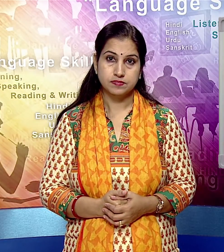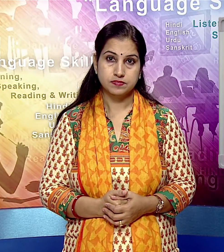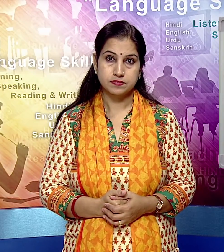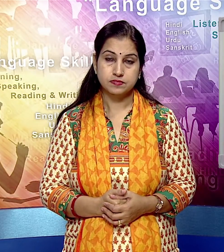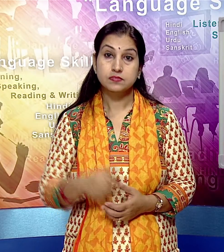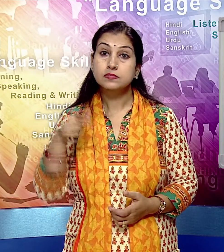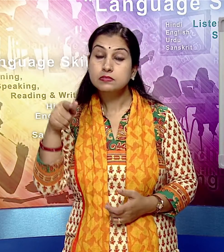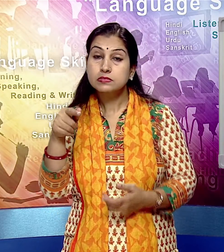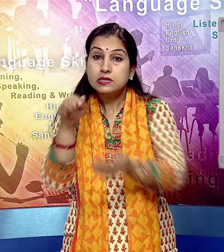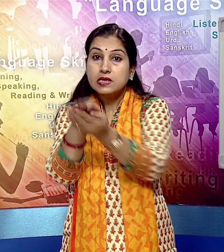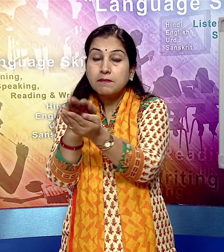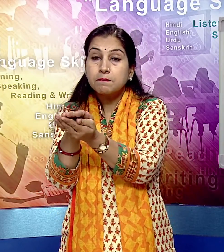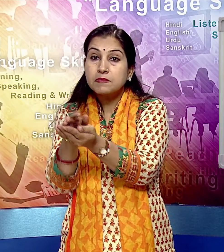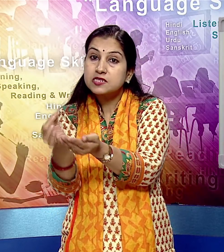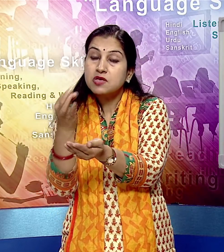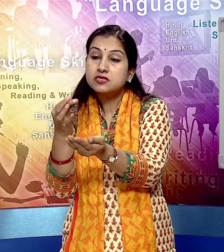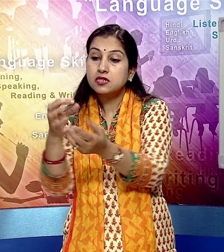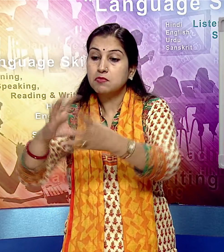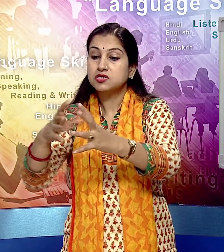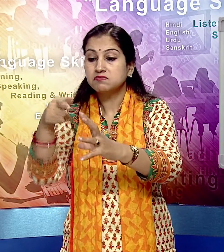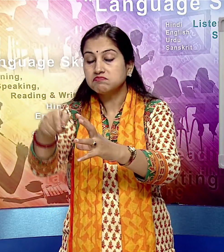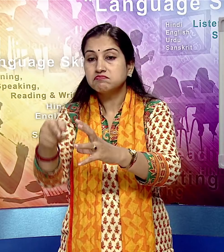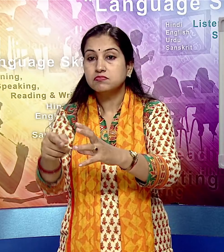special equipment called oven is required.